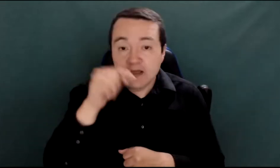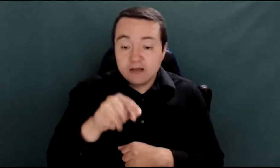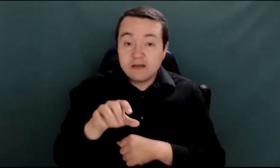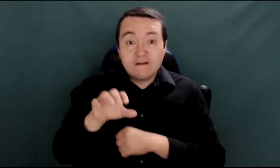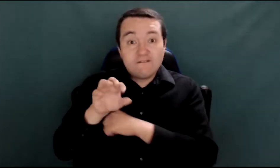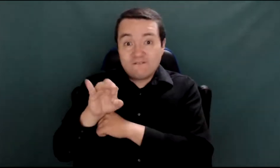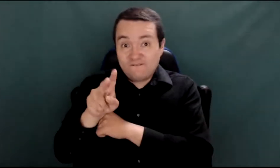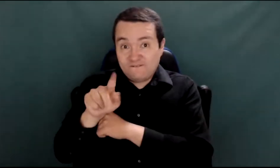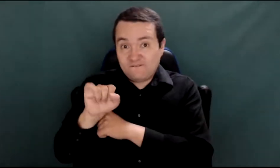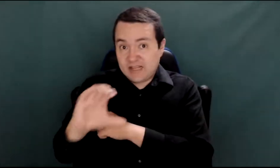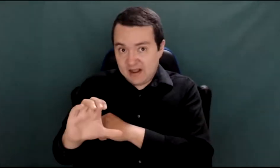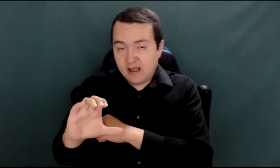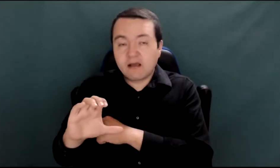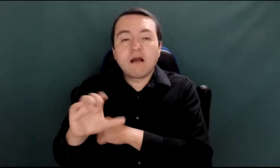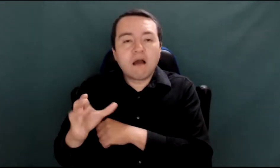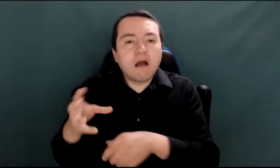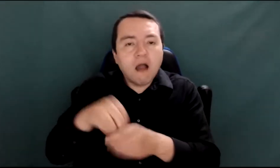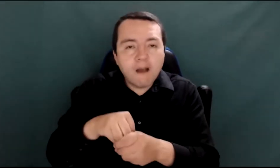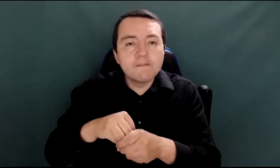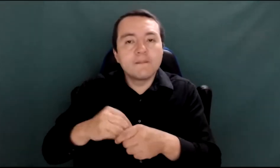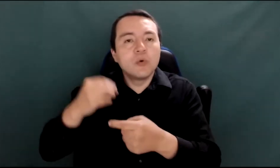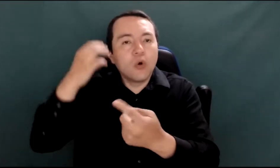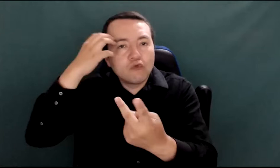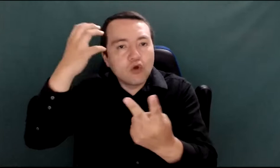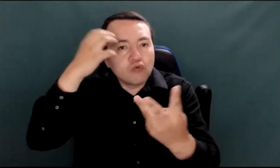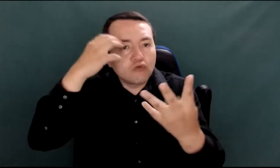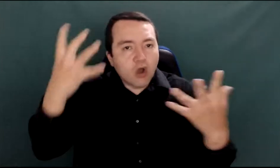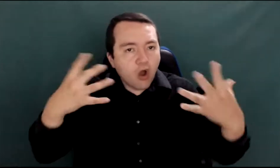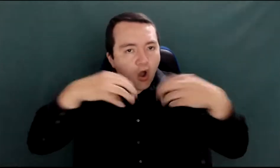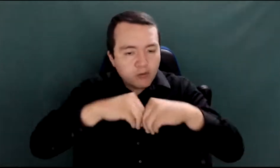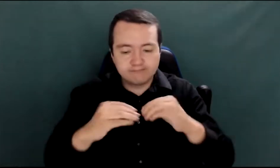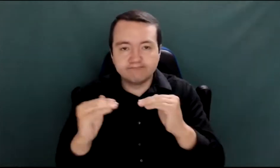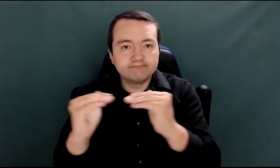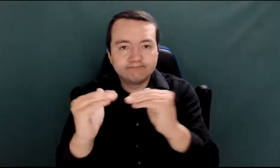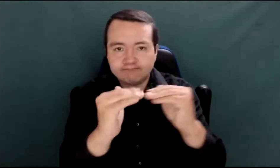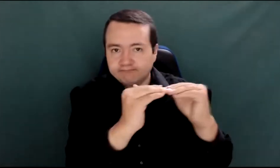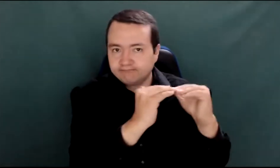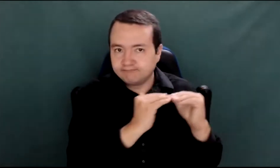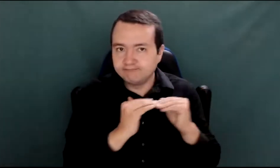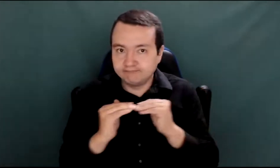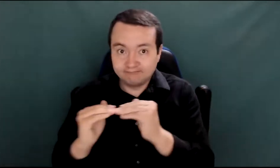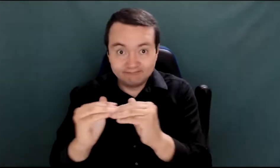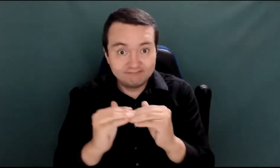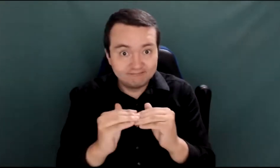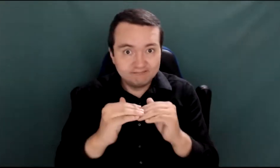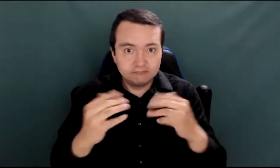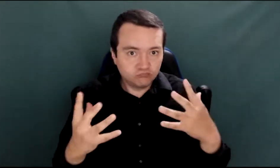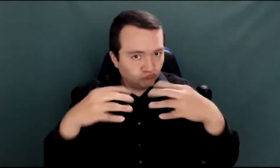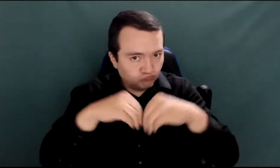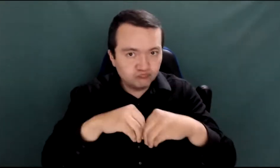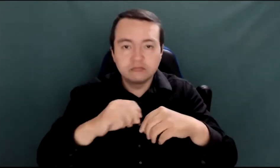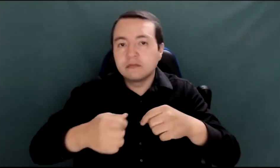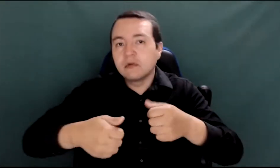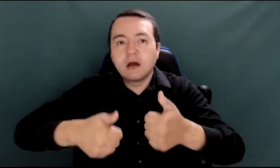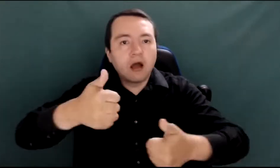From the perspective of FILAC, this is an intergovernmental organization. It is a parity organization, and